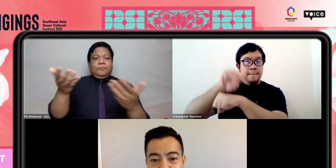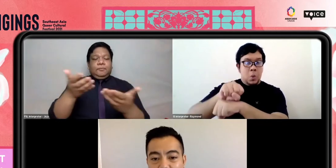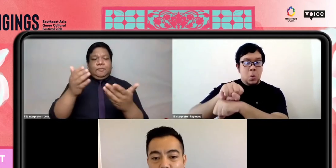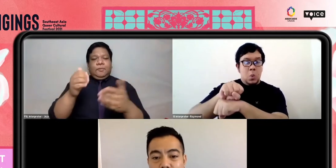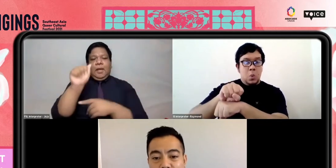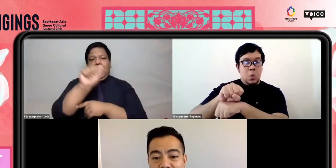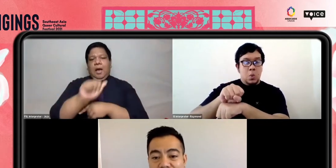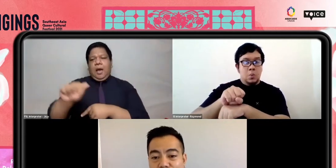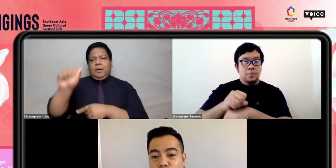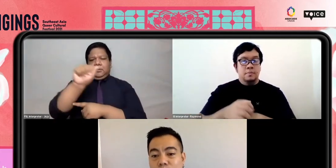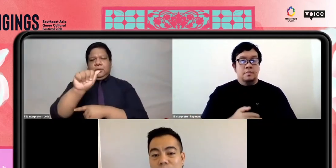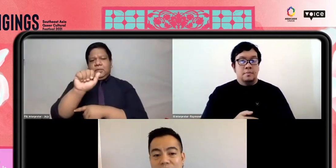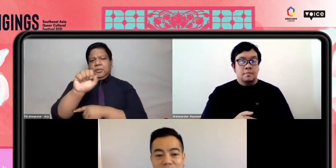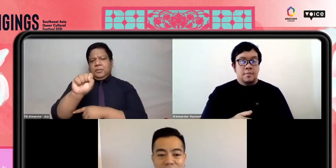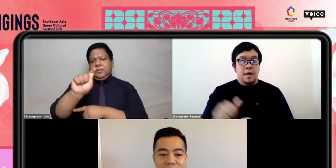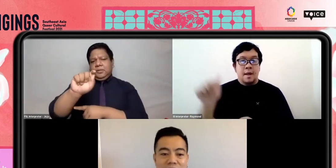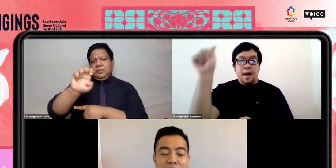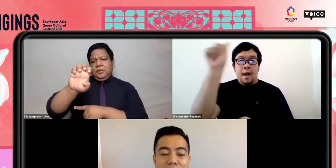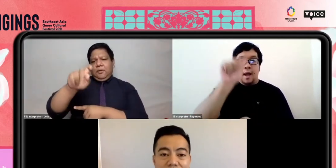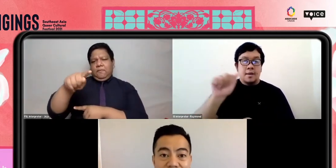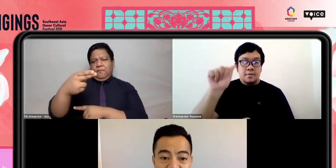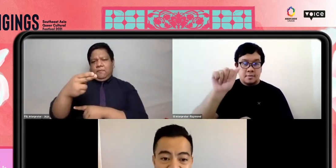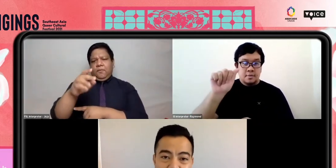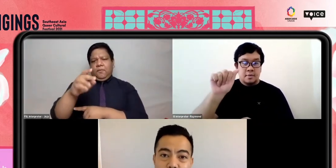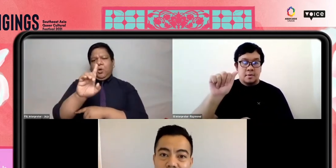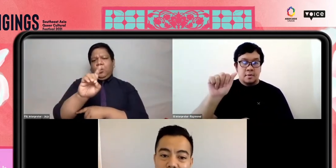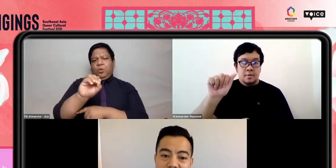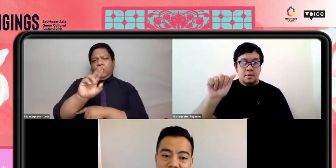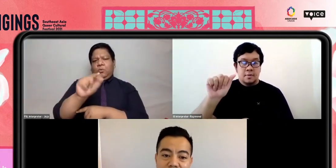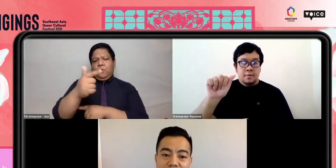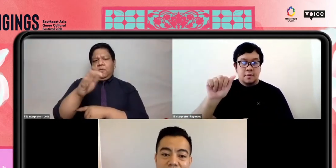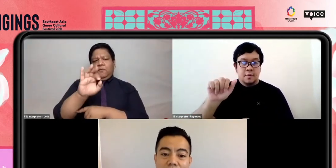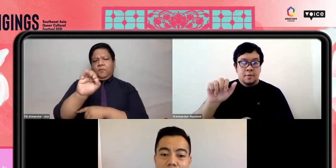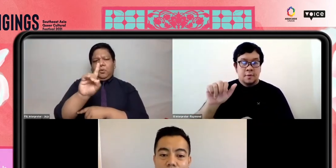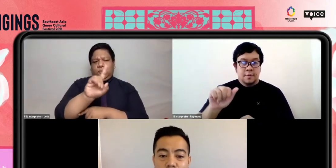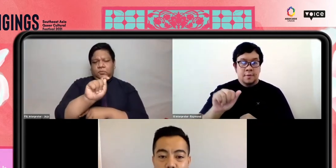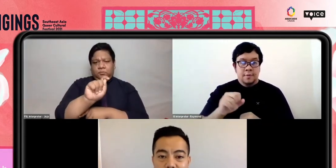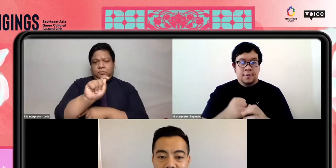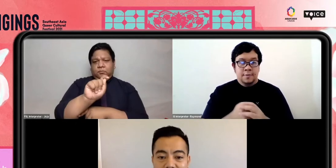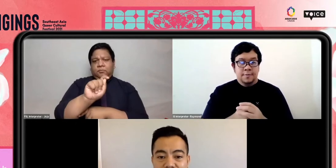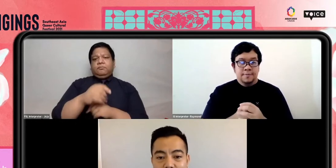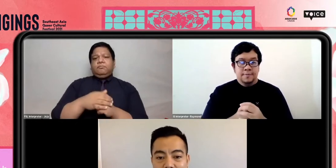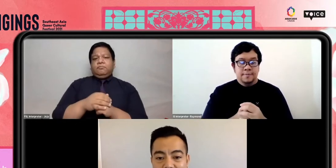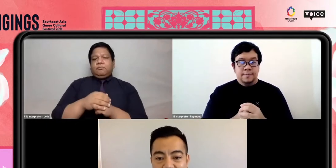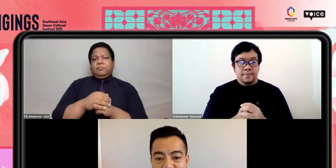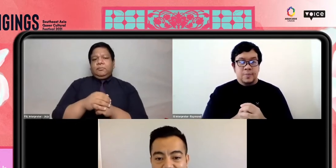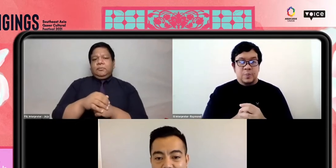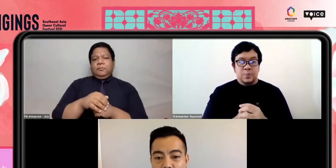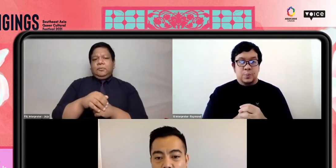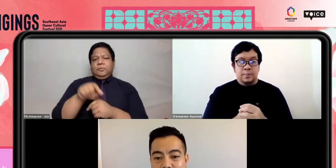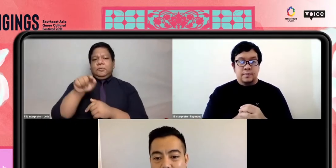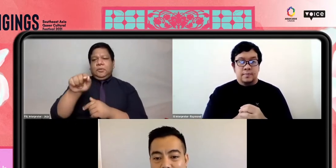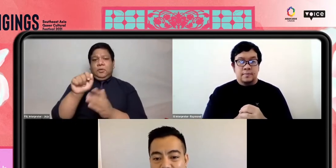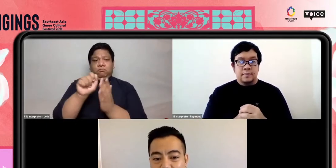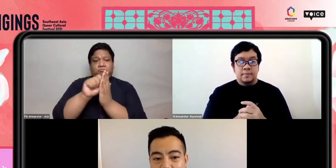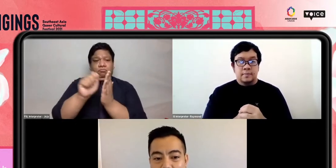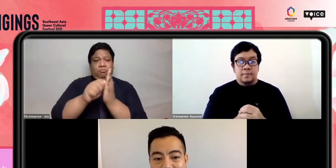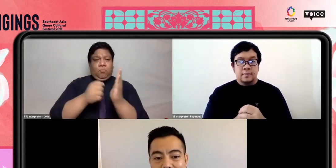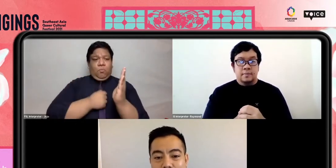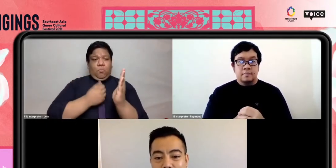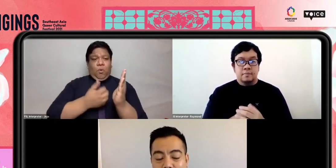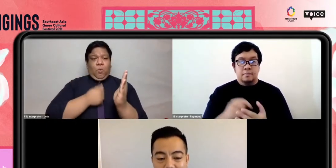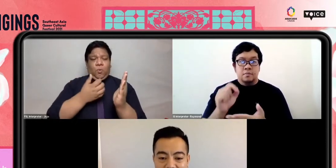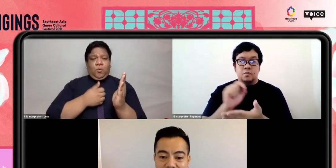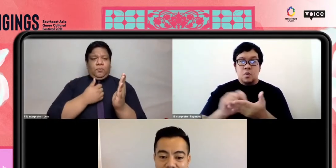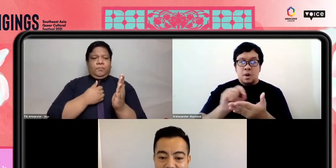Dogfoot on most of the social medias. Their first poetry collection, Roadkill for Beginners, was published by